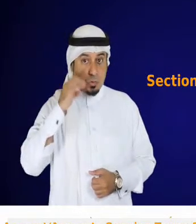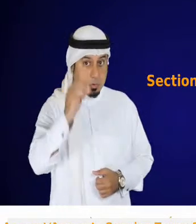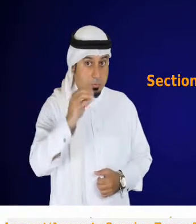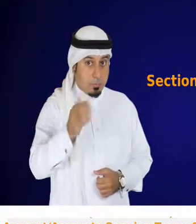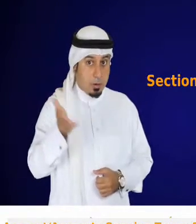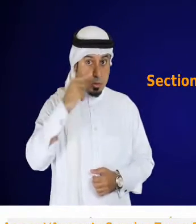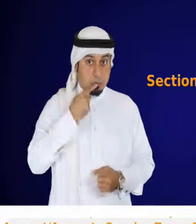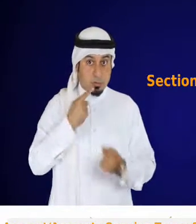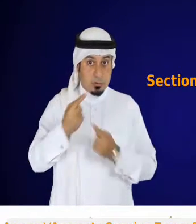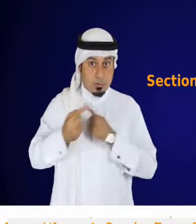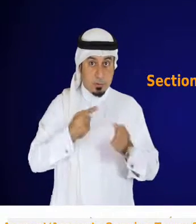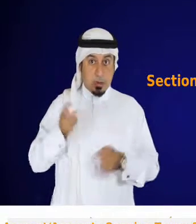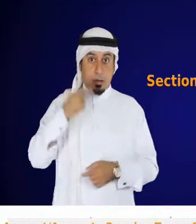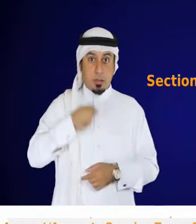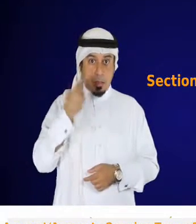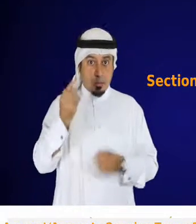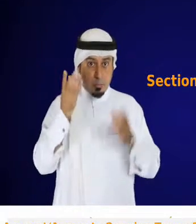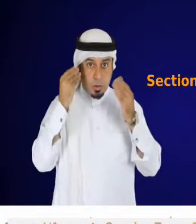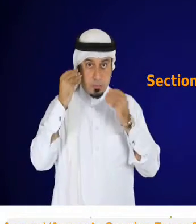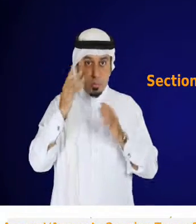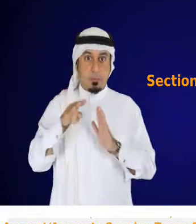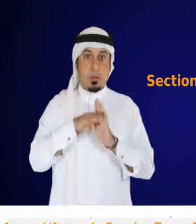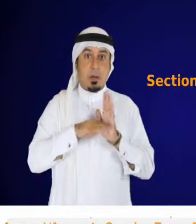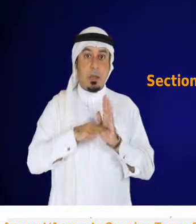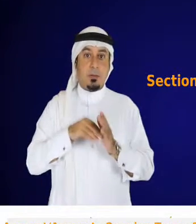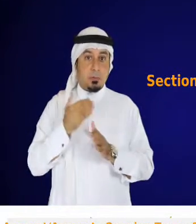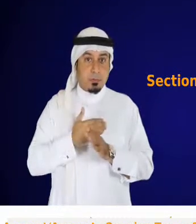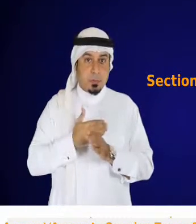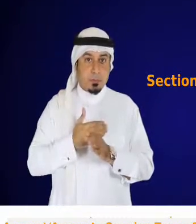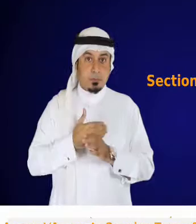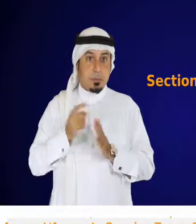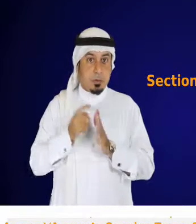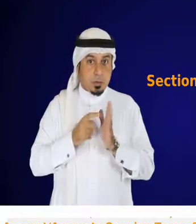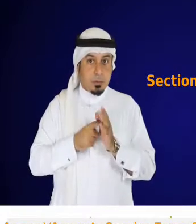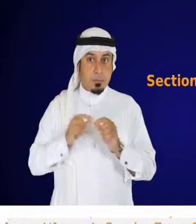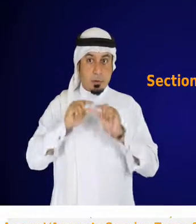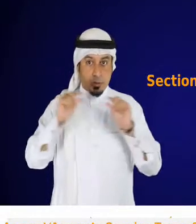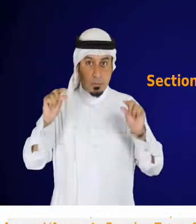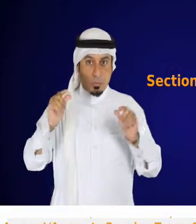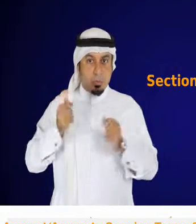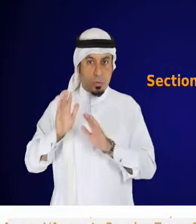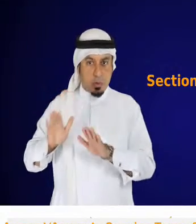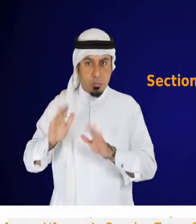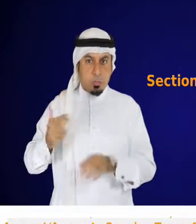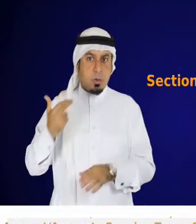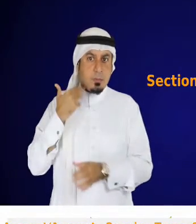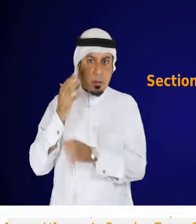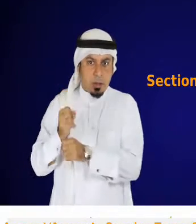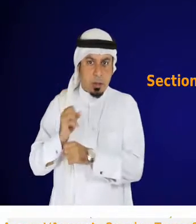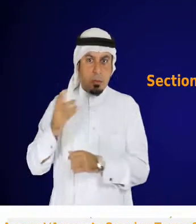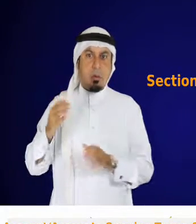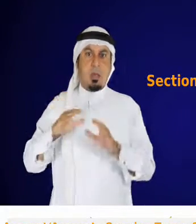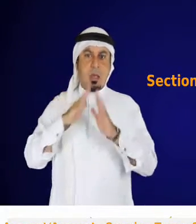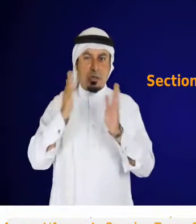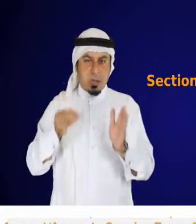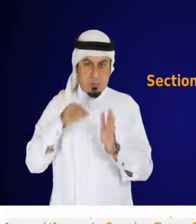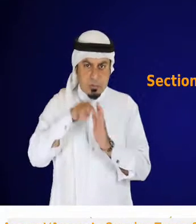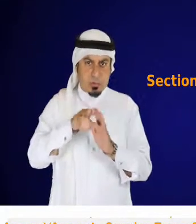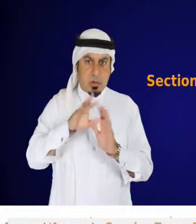B. Execute the decisions and orders and rulings issued by the criminal and civil courts, whether they are related to inquiring